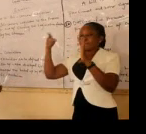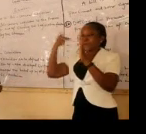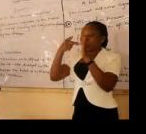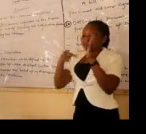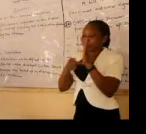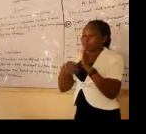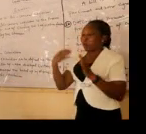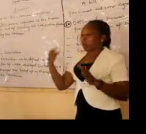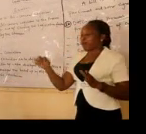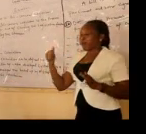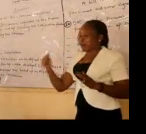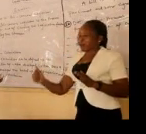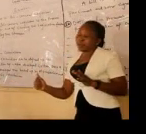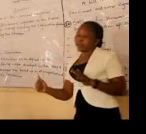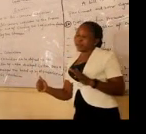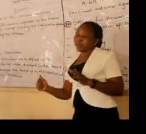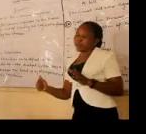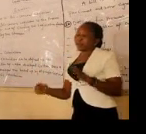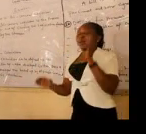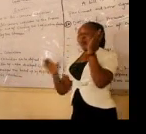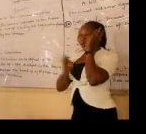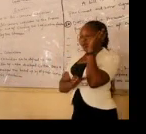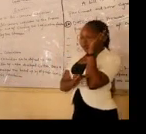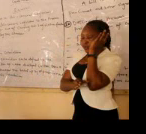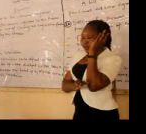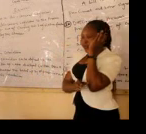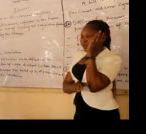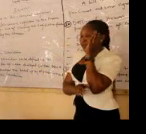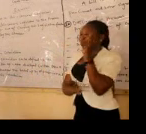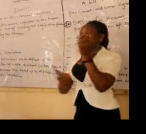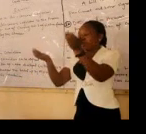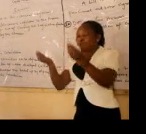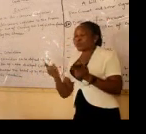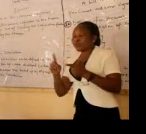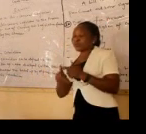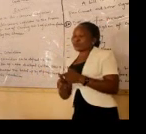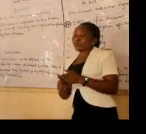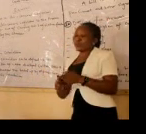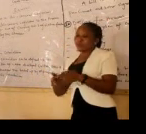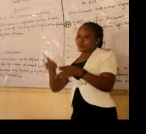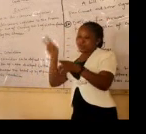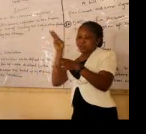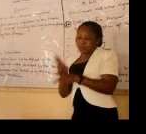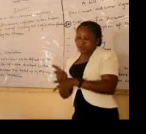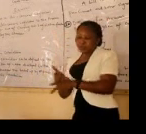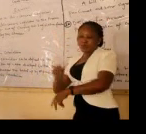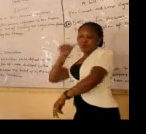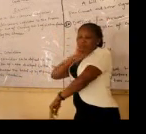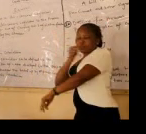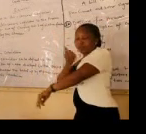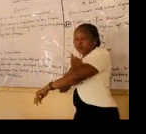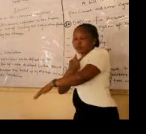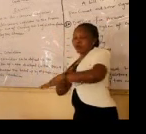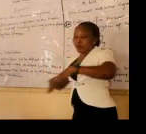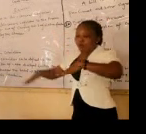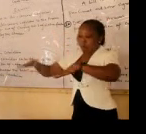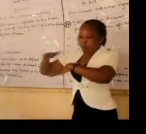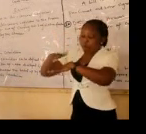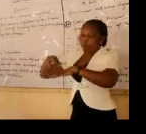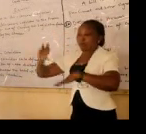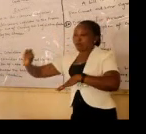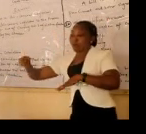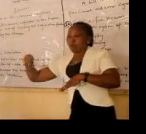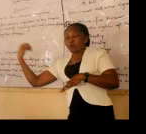extend or retain authority over other people or territories. Now with the aim of